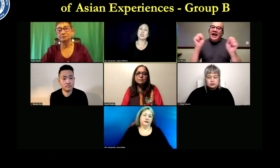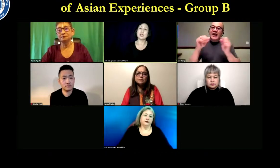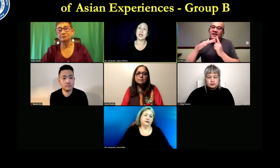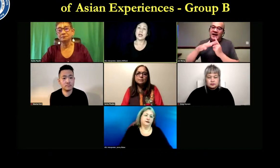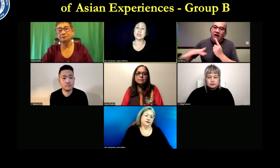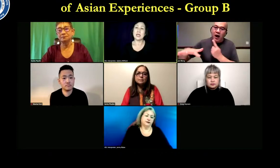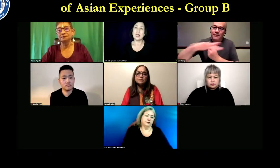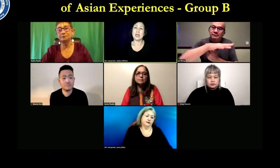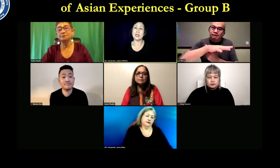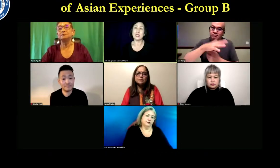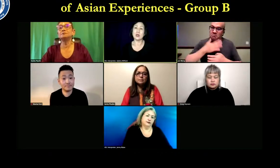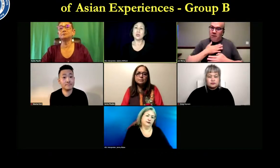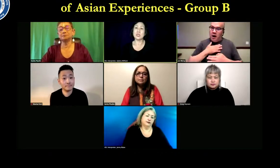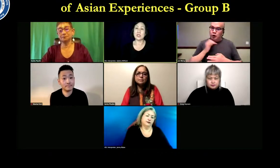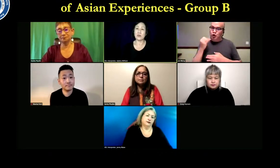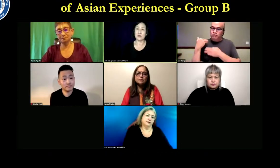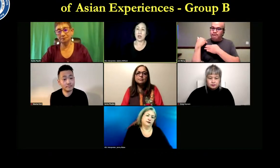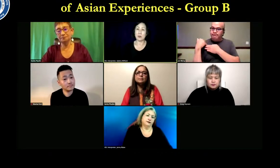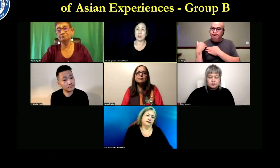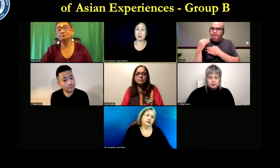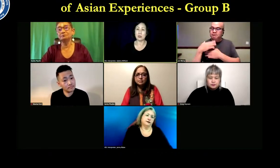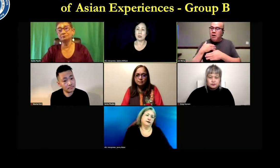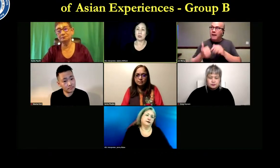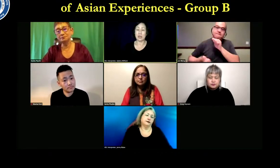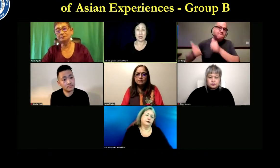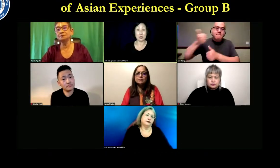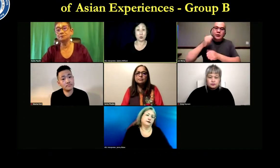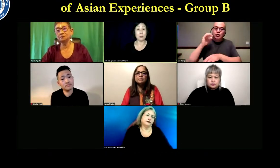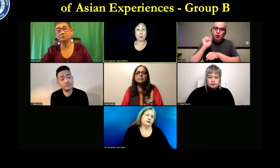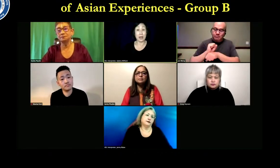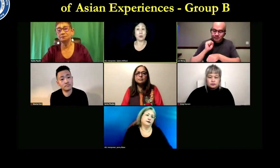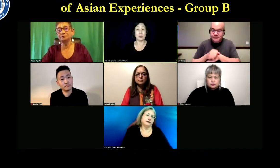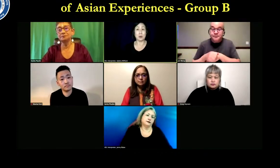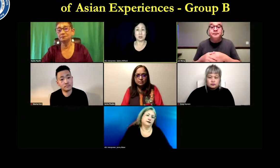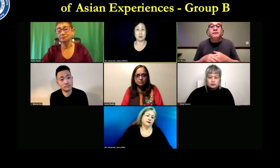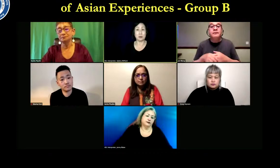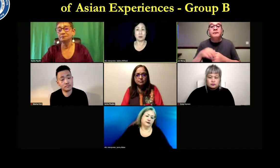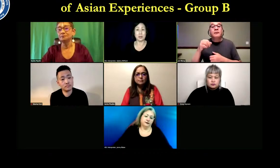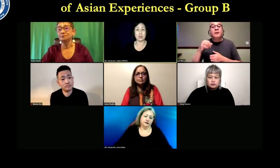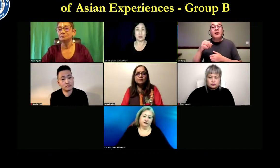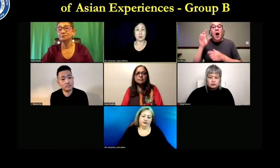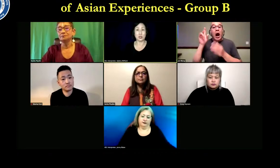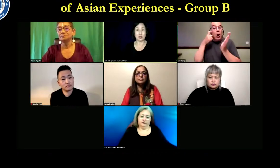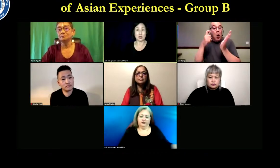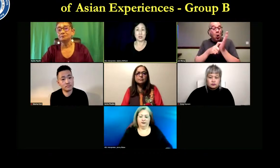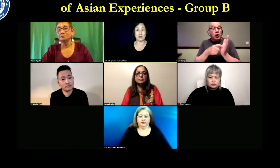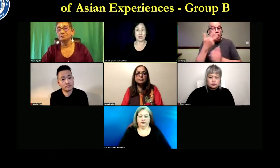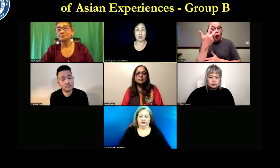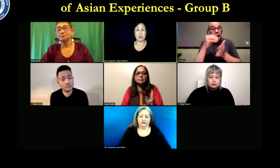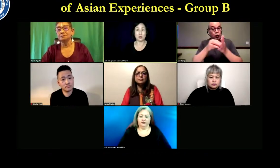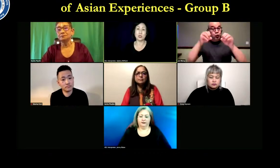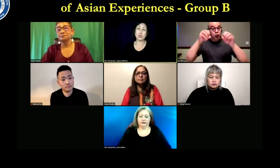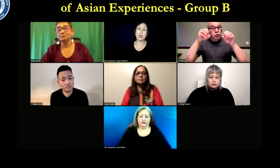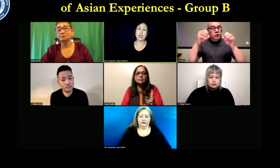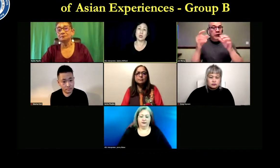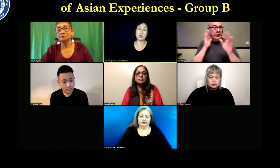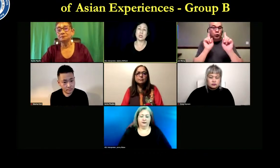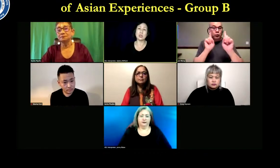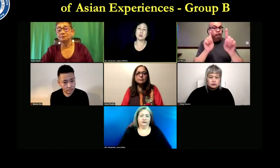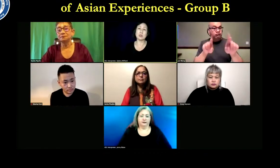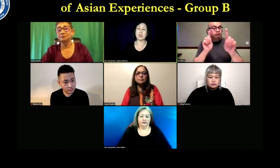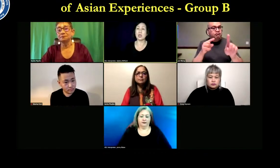you know, a large class and, you know, it's a safe environment. And that's really my responsibility to make sure it's a safe environment. And